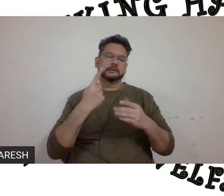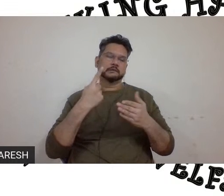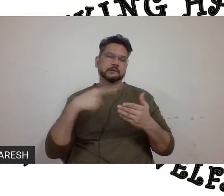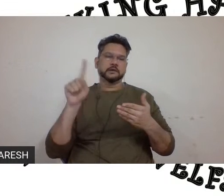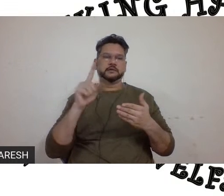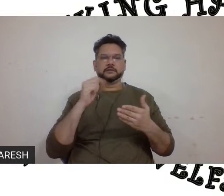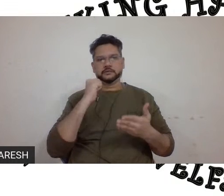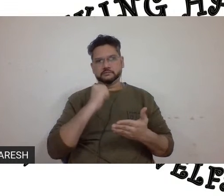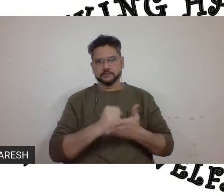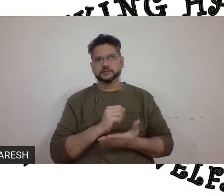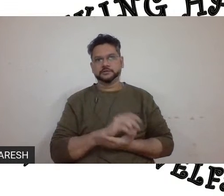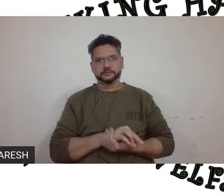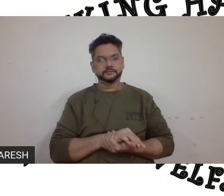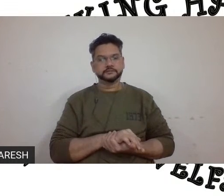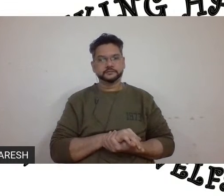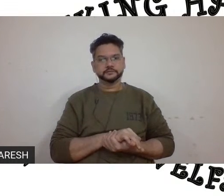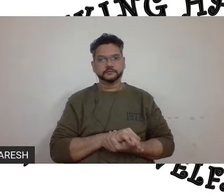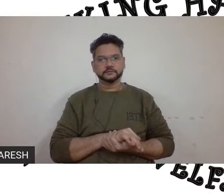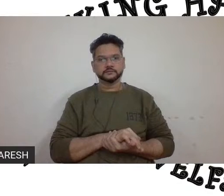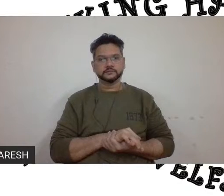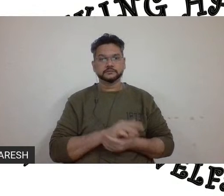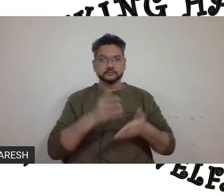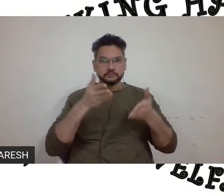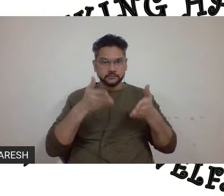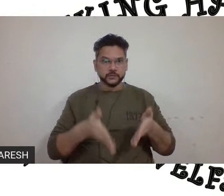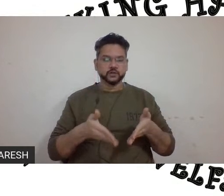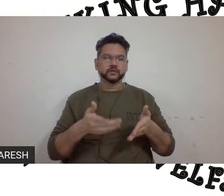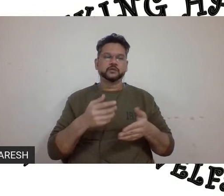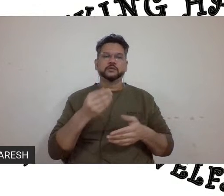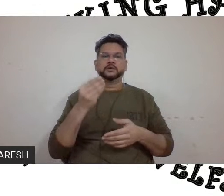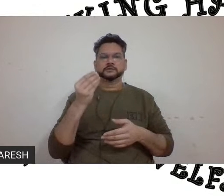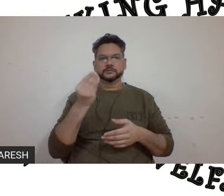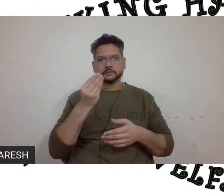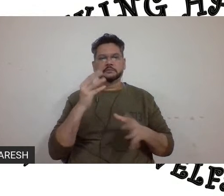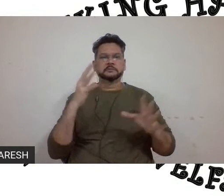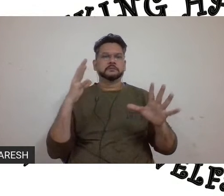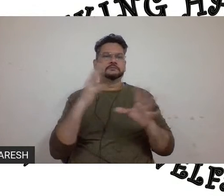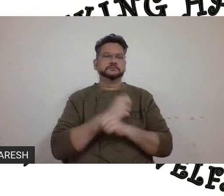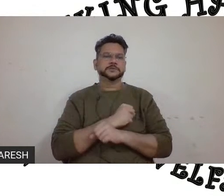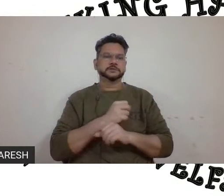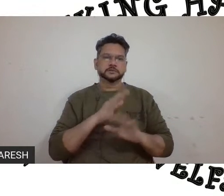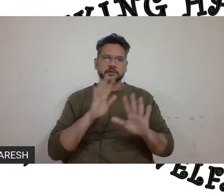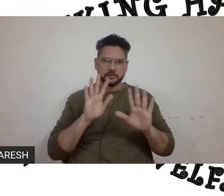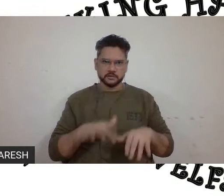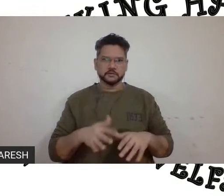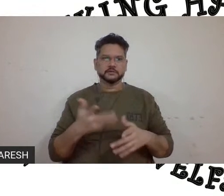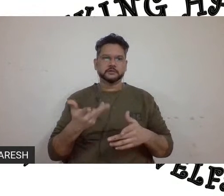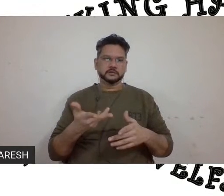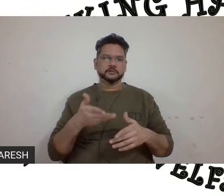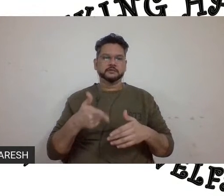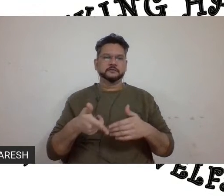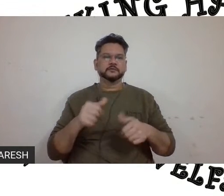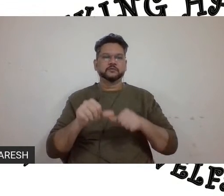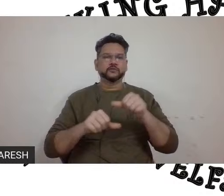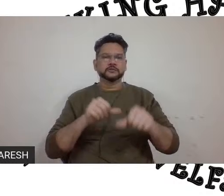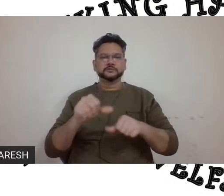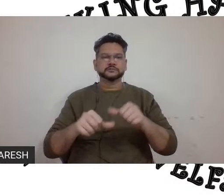still something is missing in this very process.